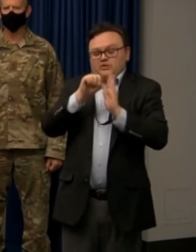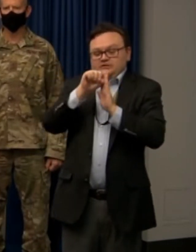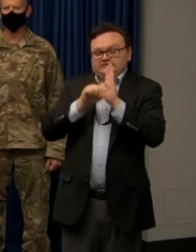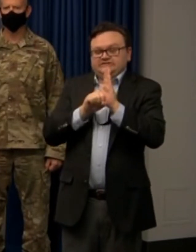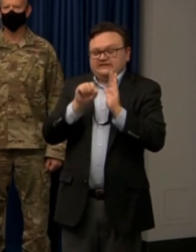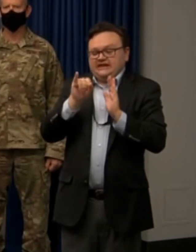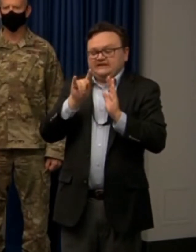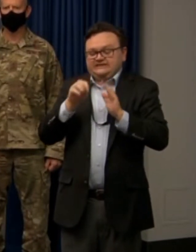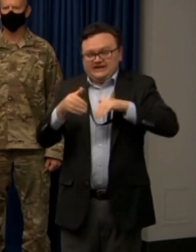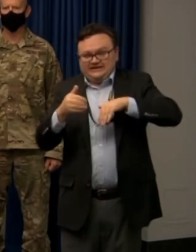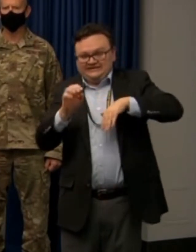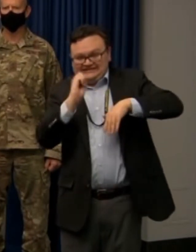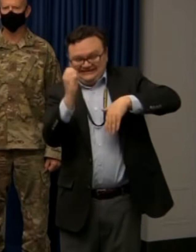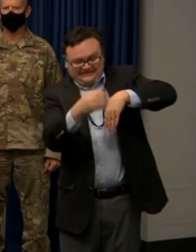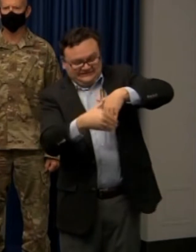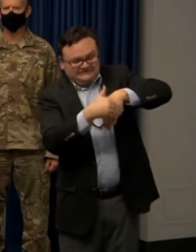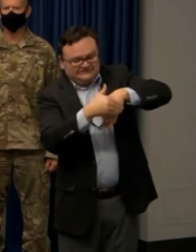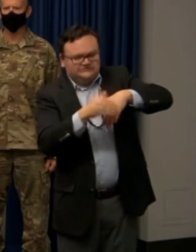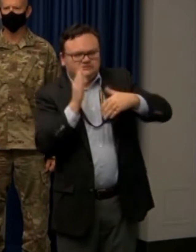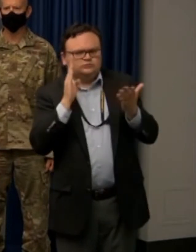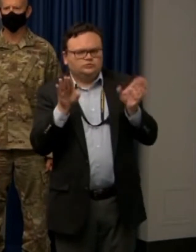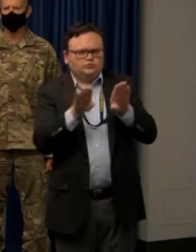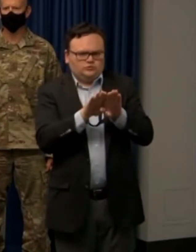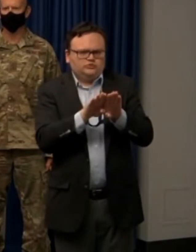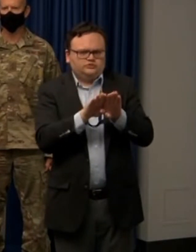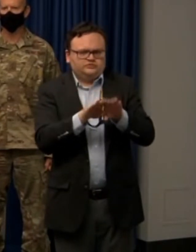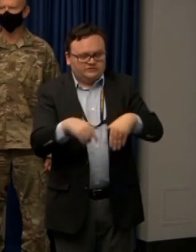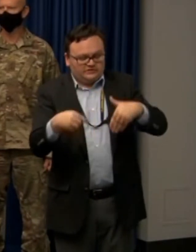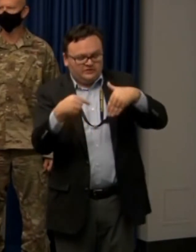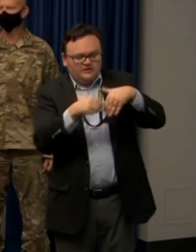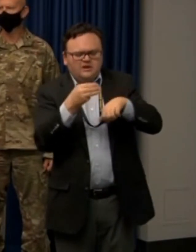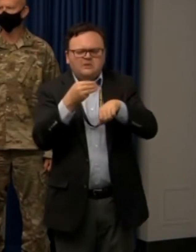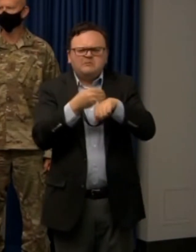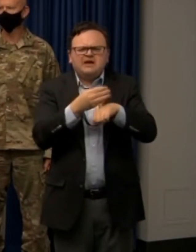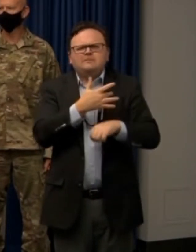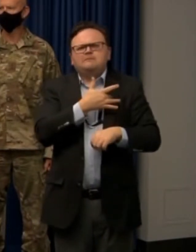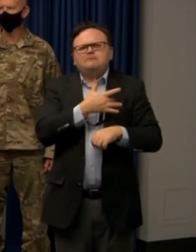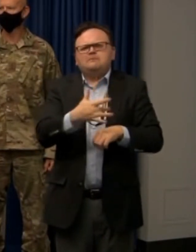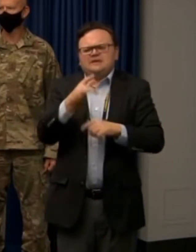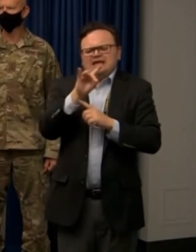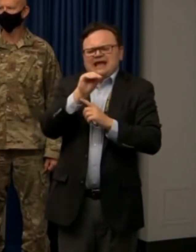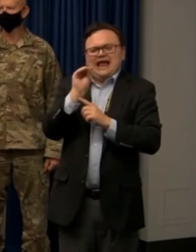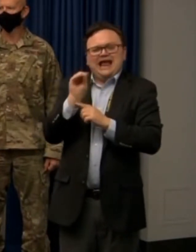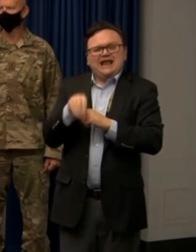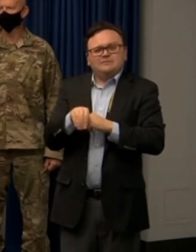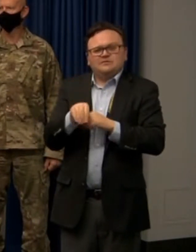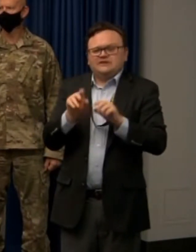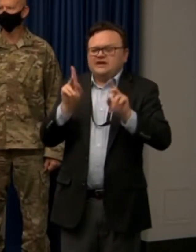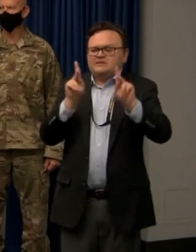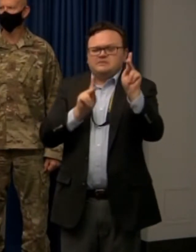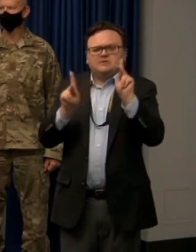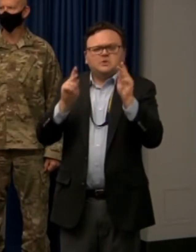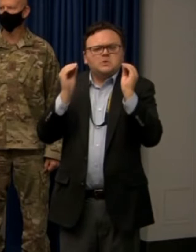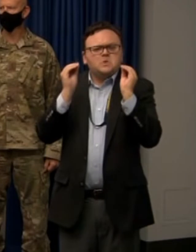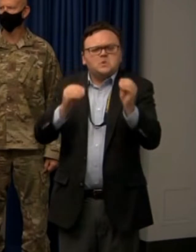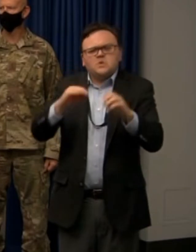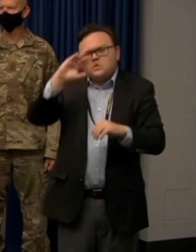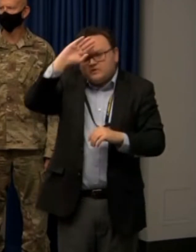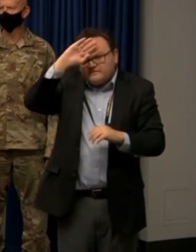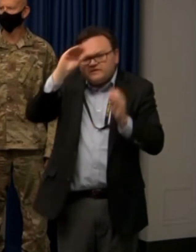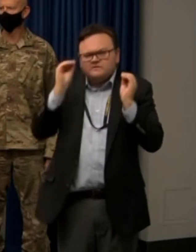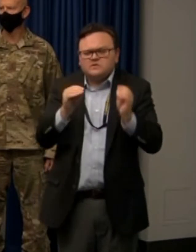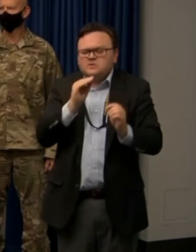sites in particularly Miami-Dade have typically run about 80% asymptomatic people. So these are people that are mostly